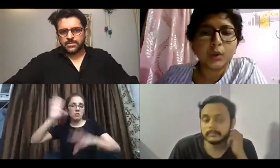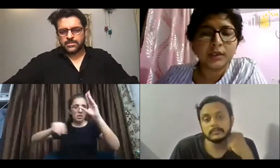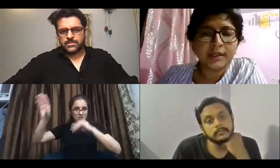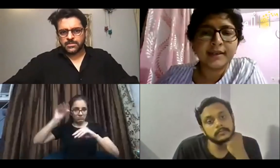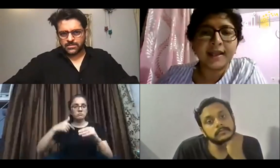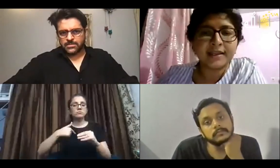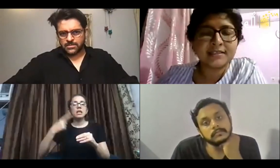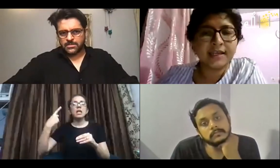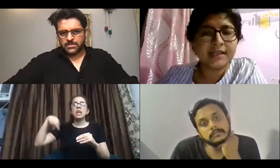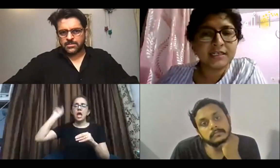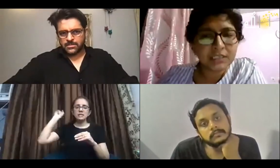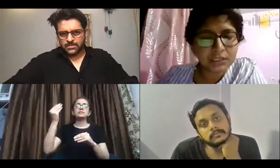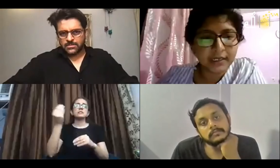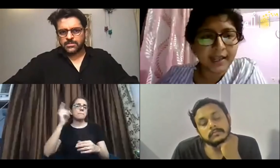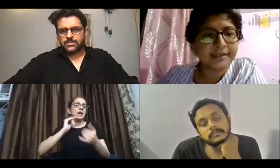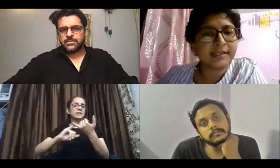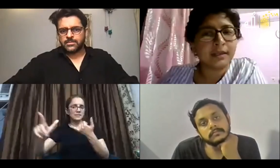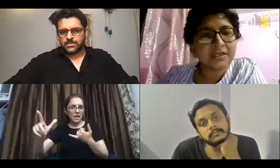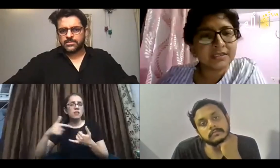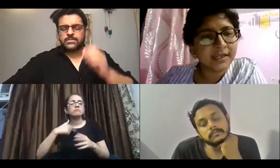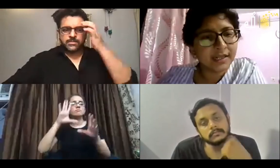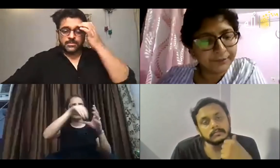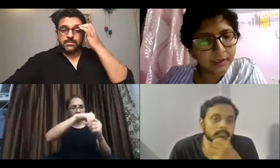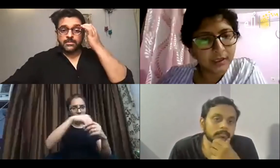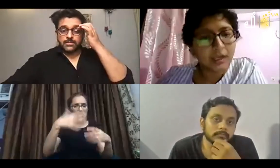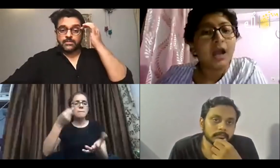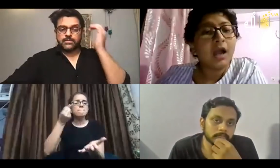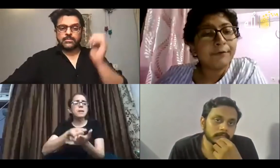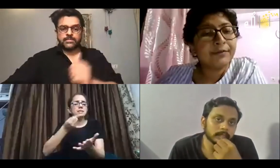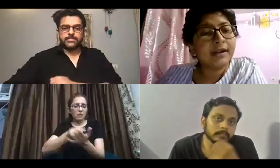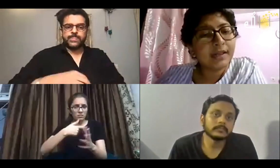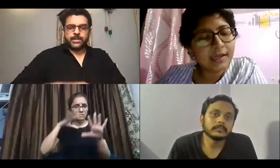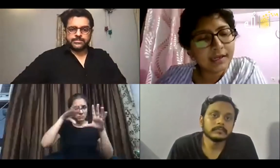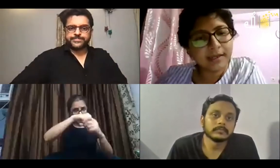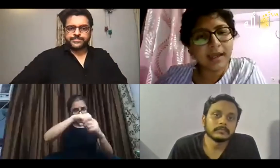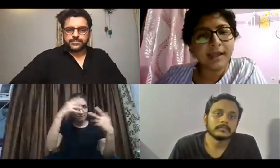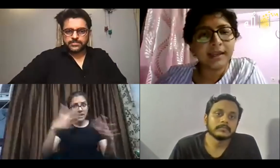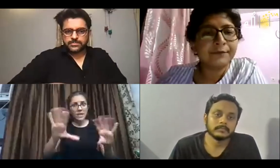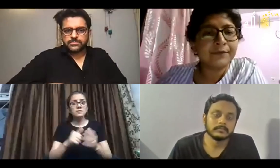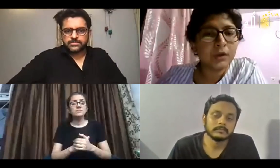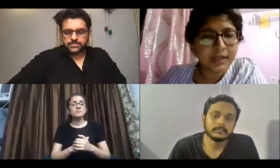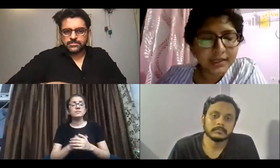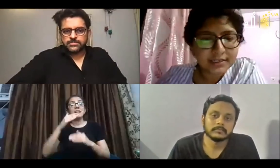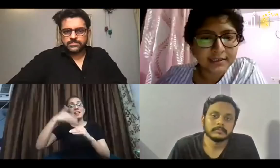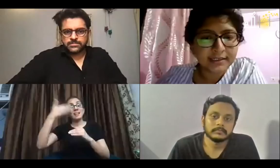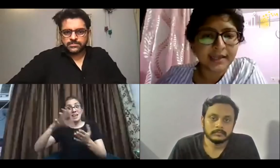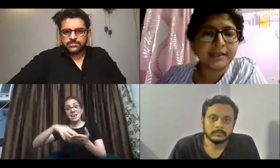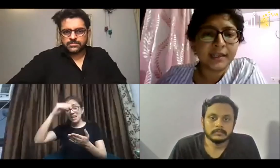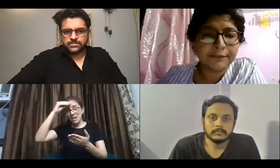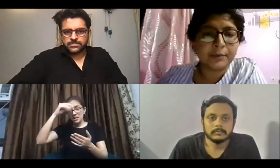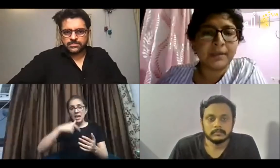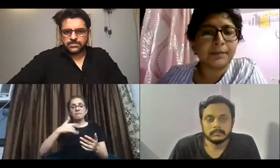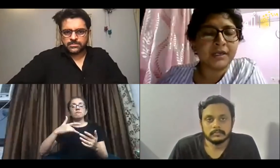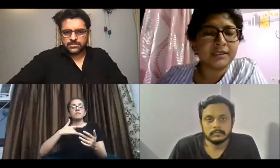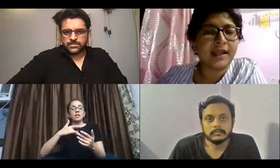learned online ISL session at the basic level. After learning, I have realized that